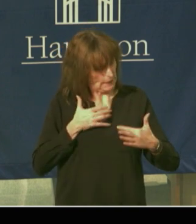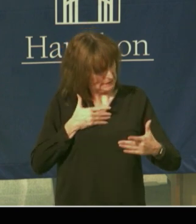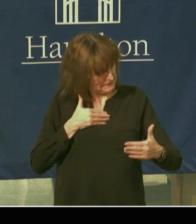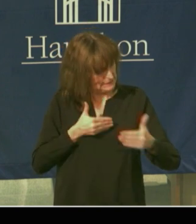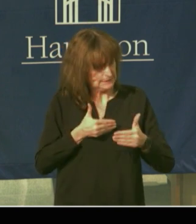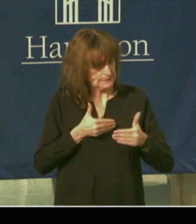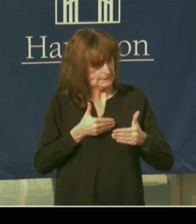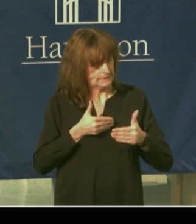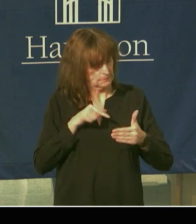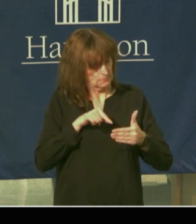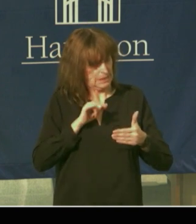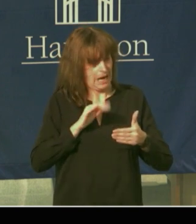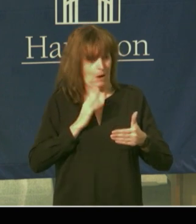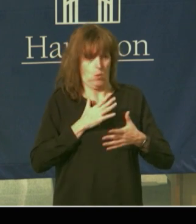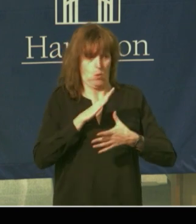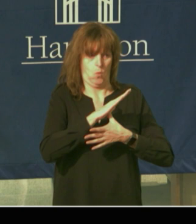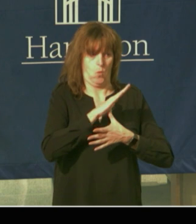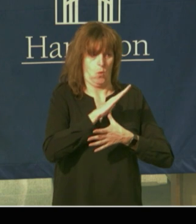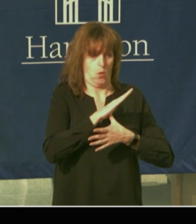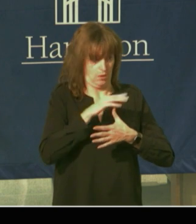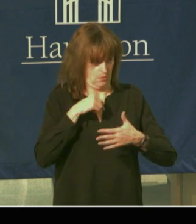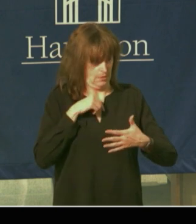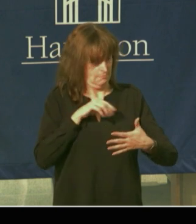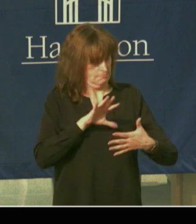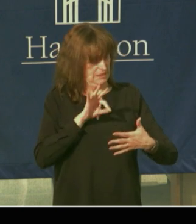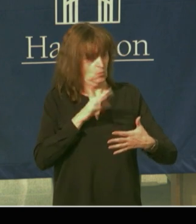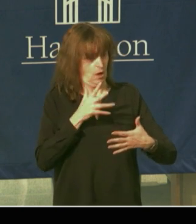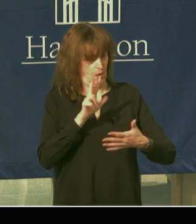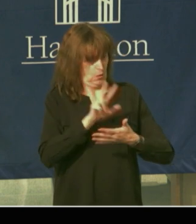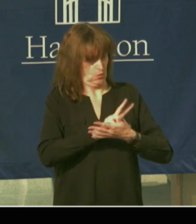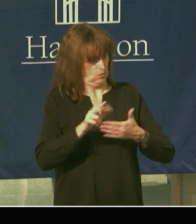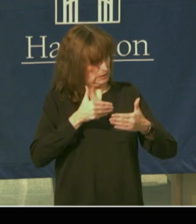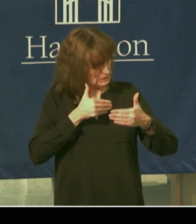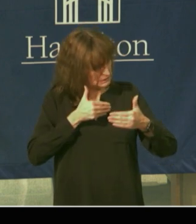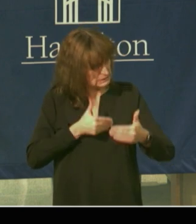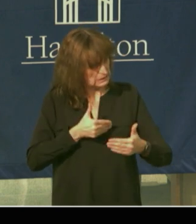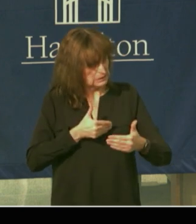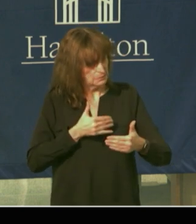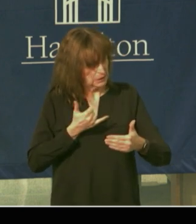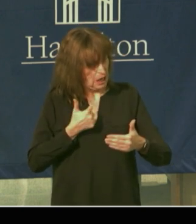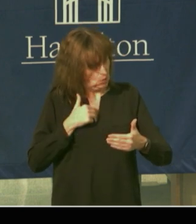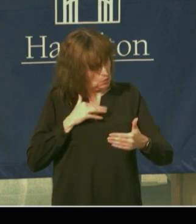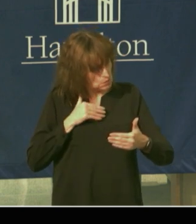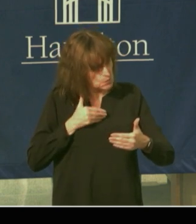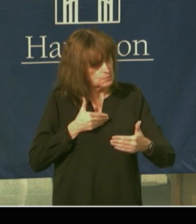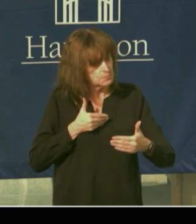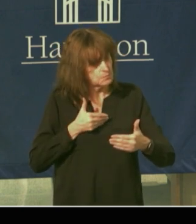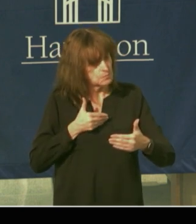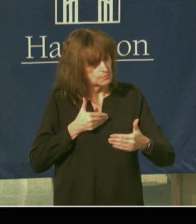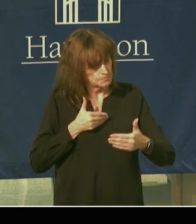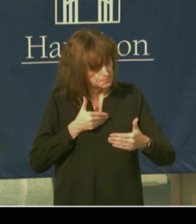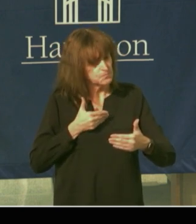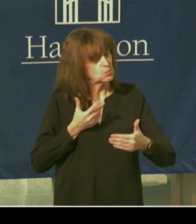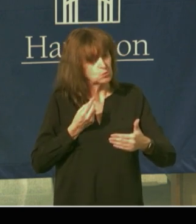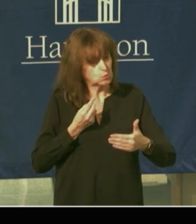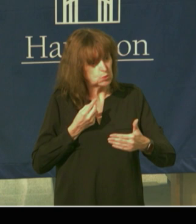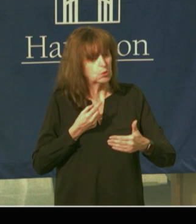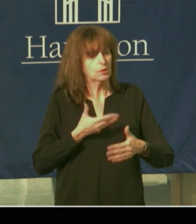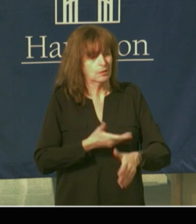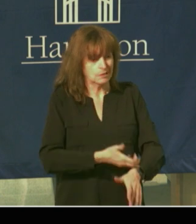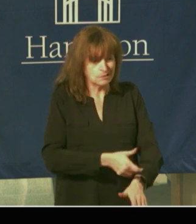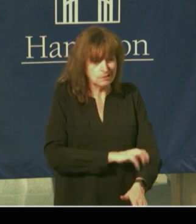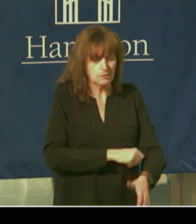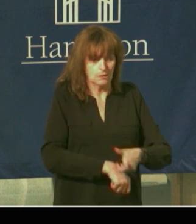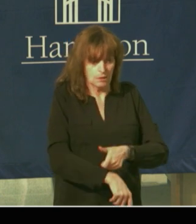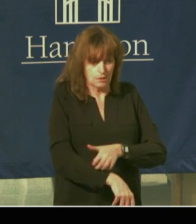business at hand. So we did choose a fairly short time frame. Our work right now is to actually plan, so if we get closer and closer to that